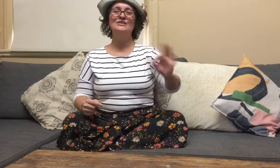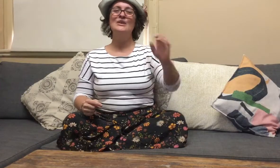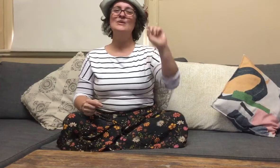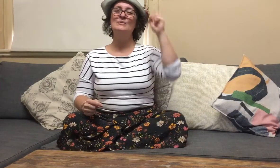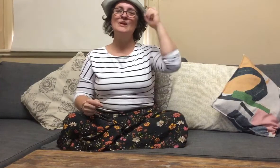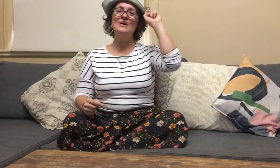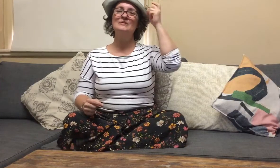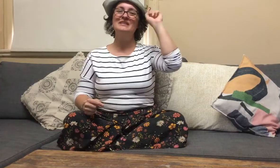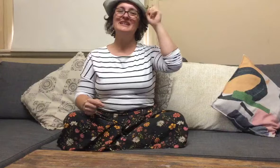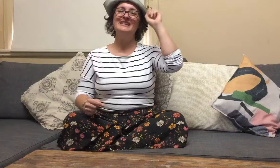Don't worry